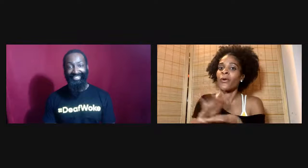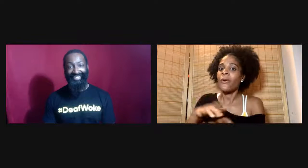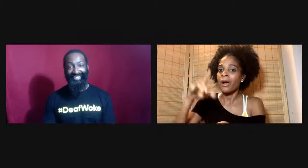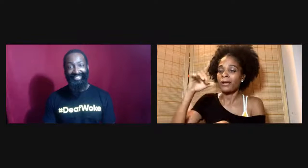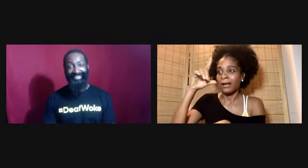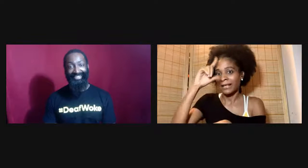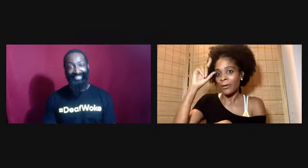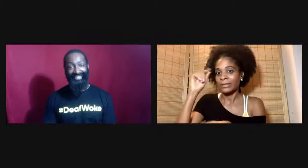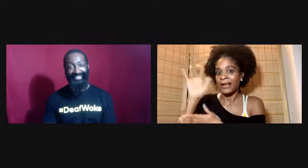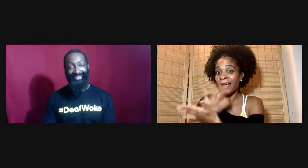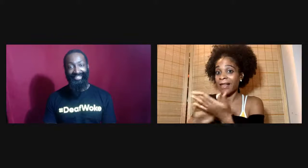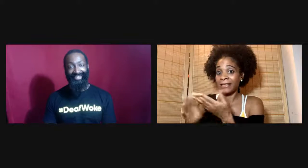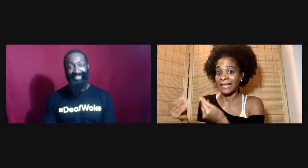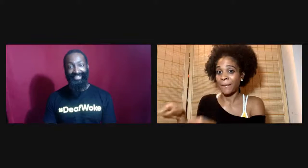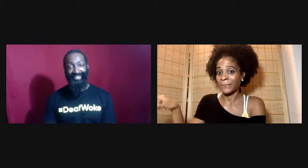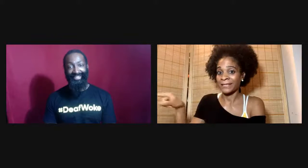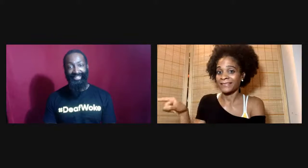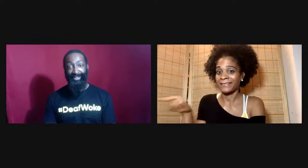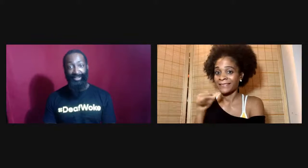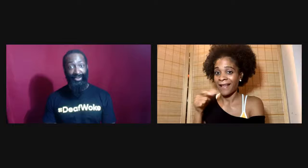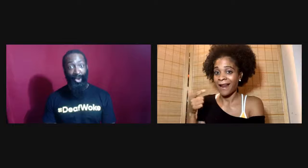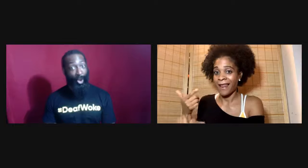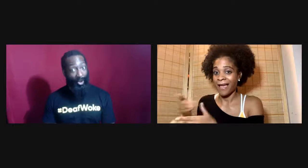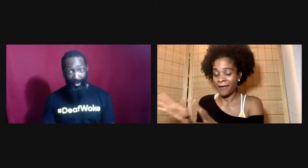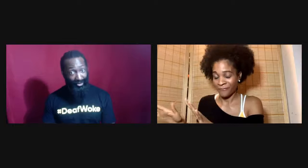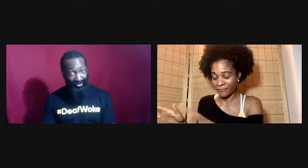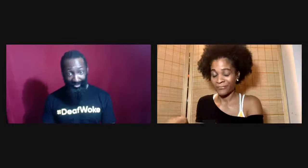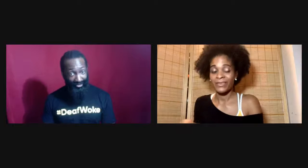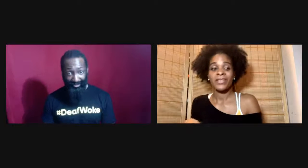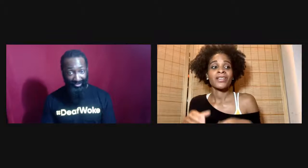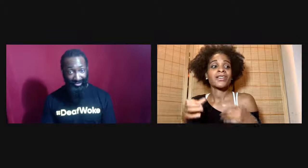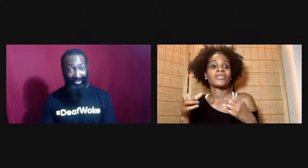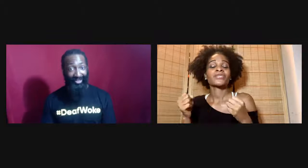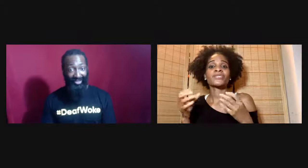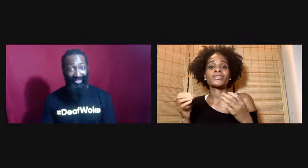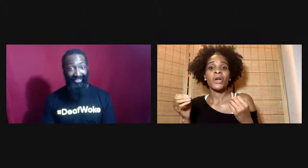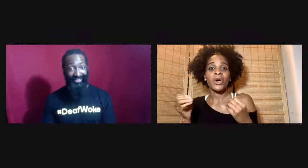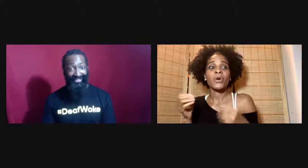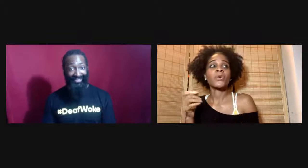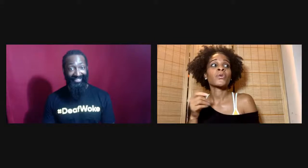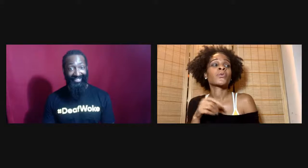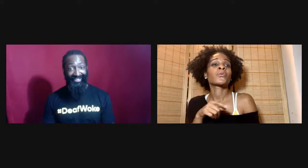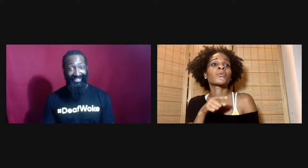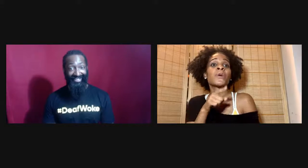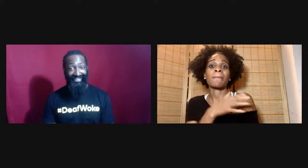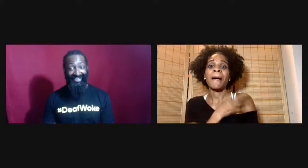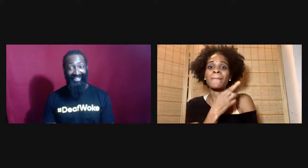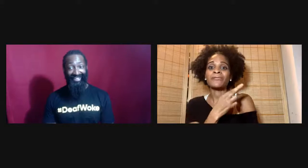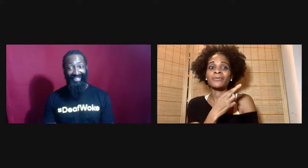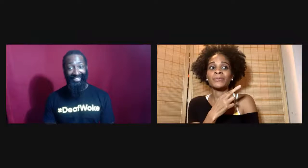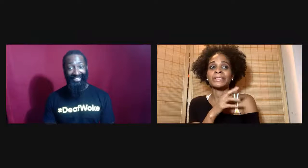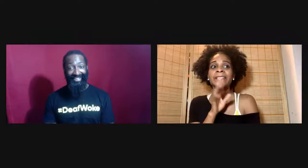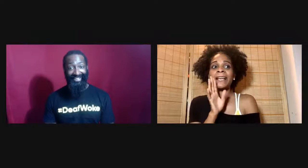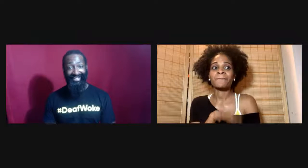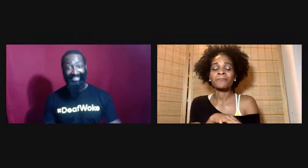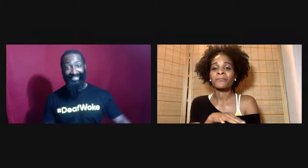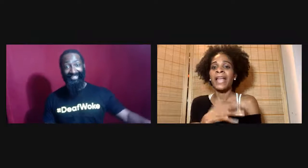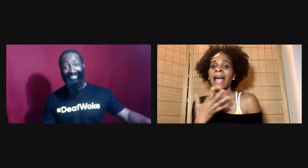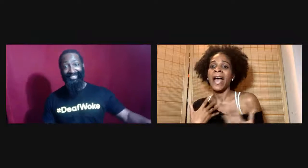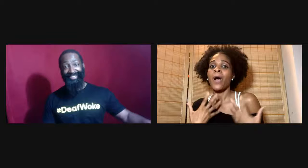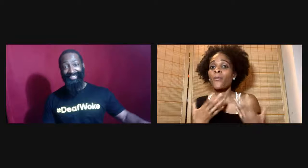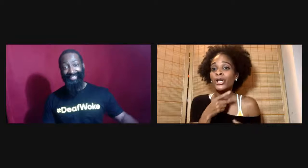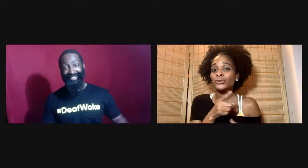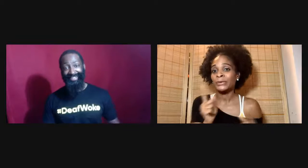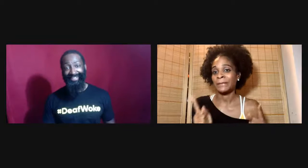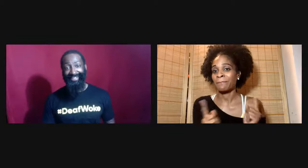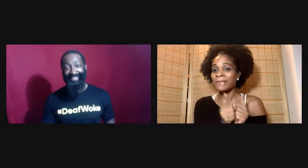When you're hitting the nail on the head, you know, when it comes down to it, you have to be your own role model. And